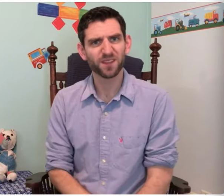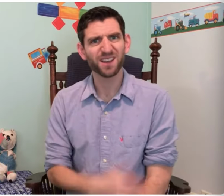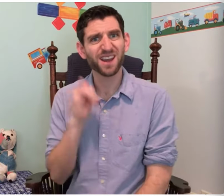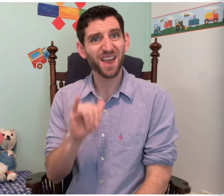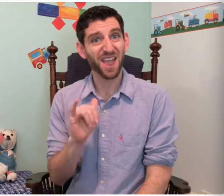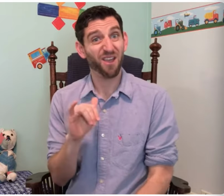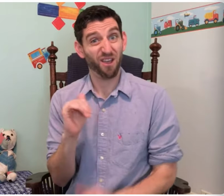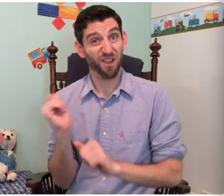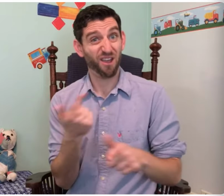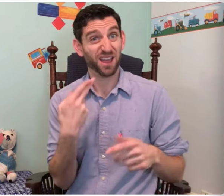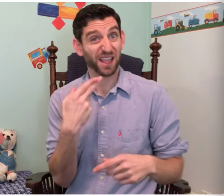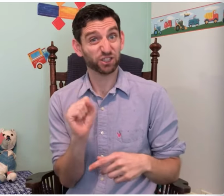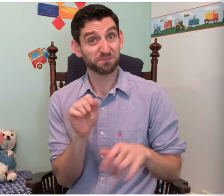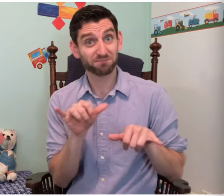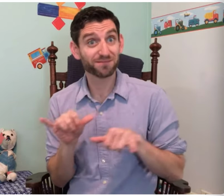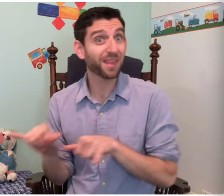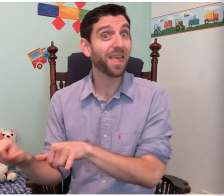5 hand shape.